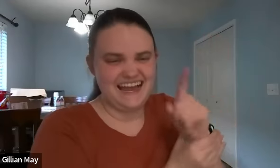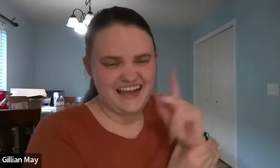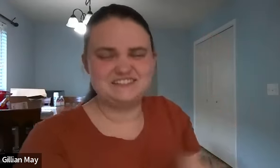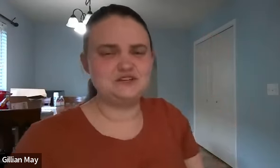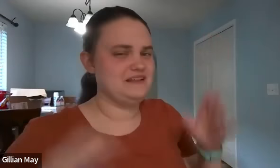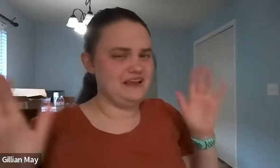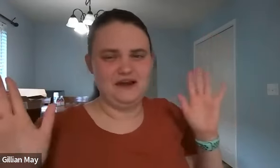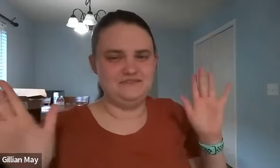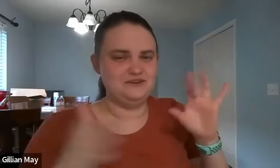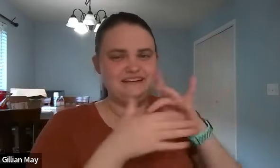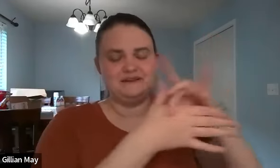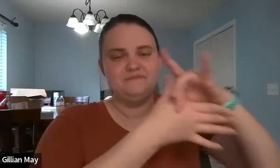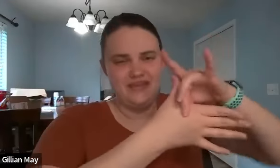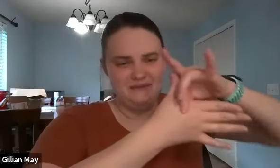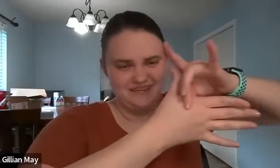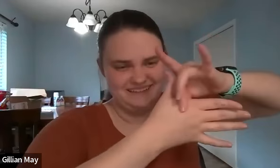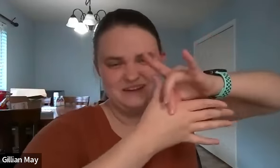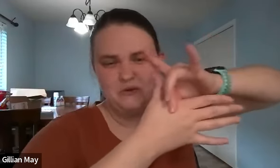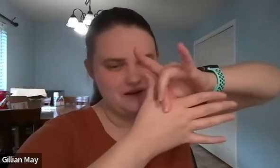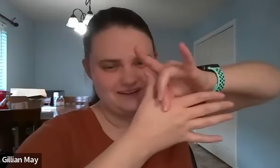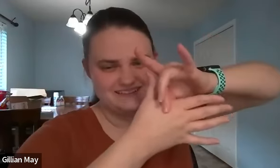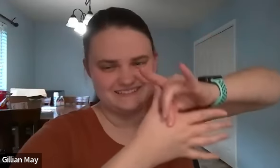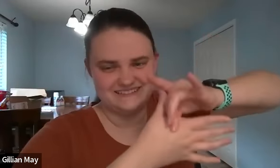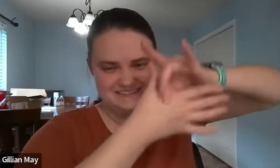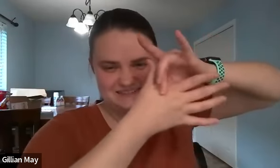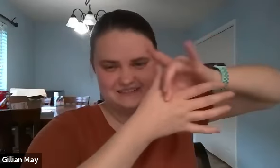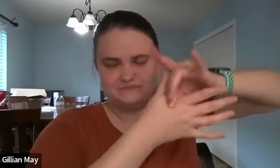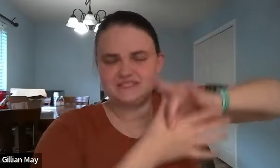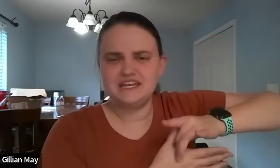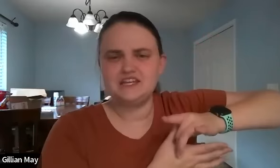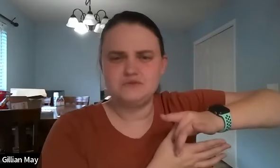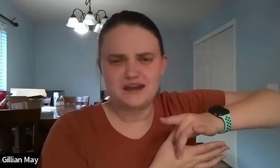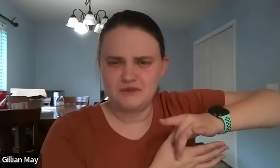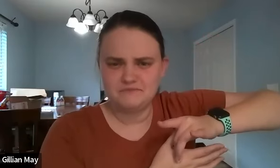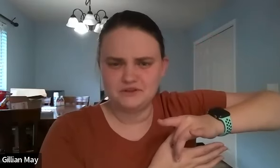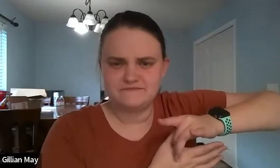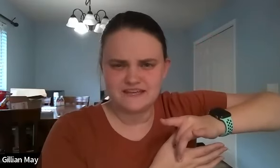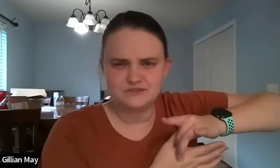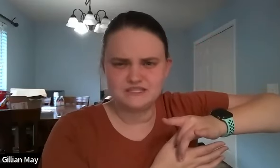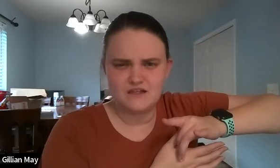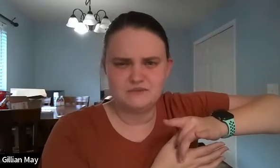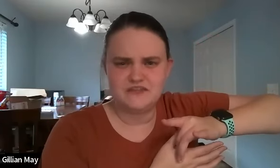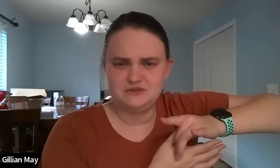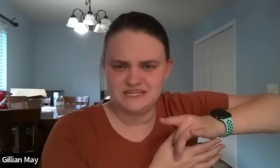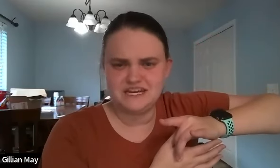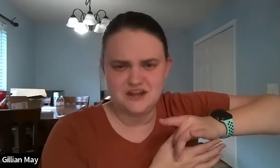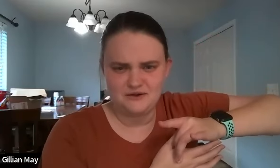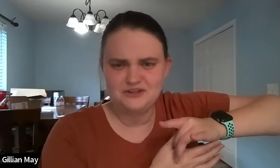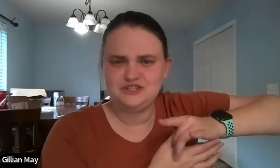I saw you're like, oh, I have no idea. Yeah, meat. No worries. Miss Katie, you got it right, but your face was telling me that you didn't know. You